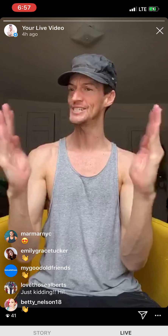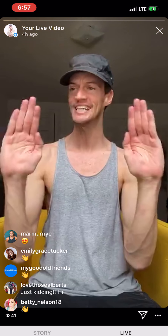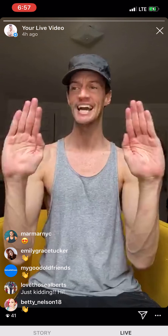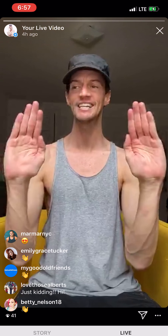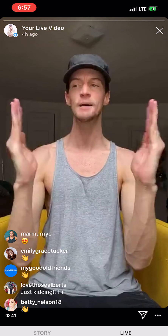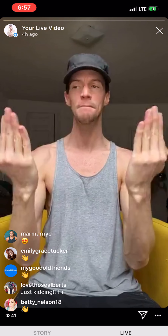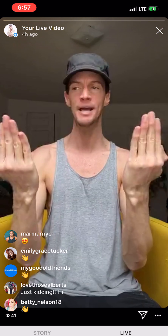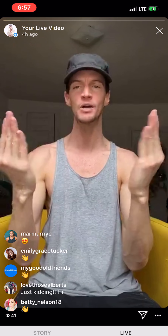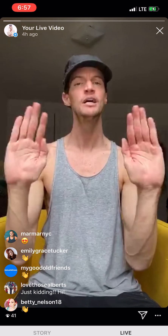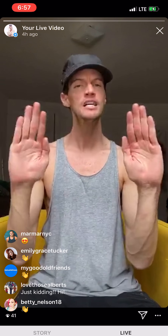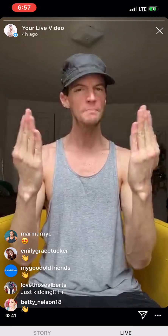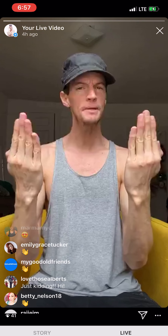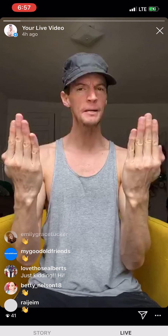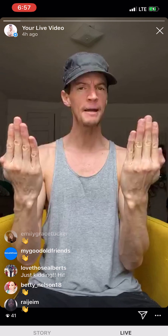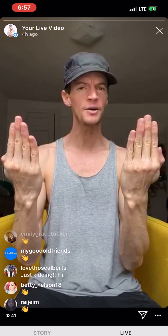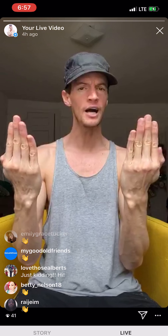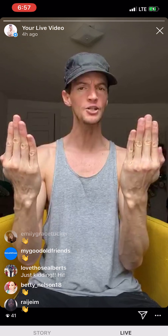at. Compare. To. Compare. Contrast.